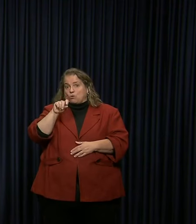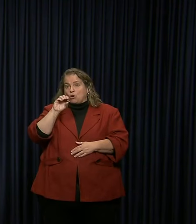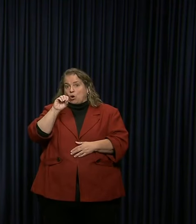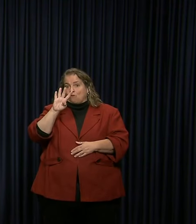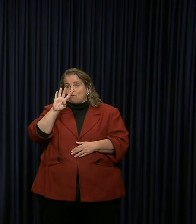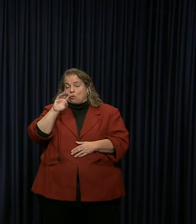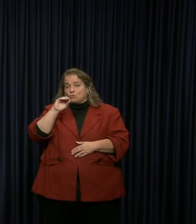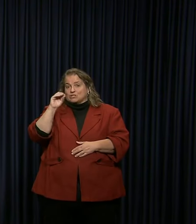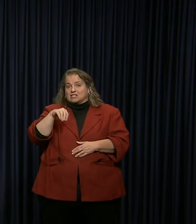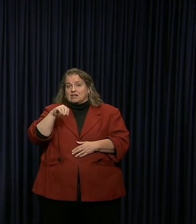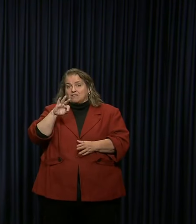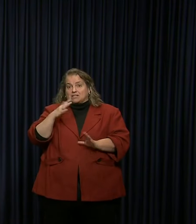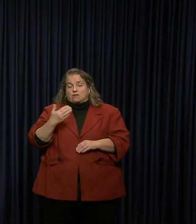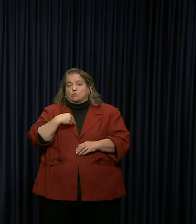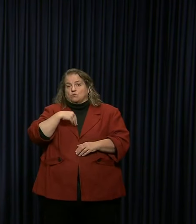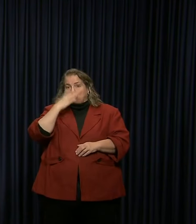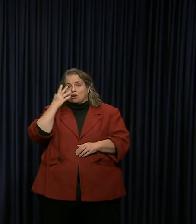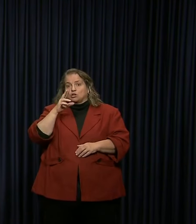76.04% of deaths are white,